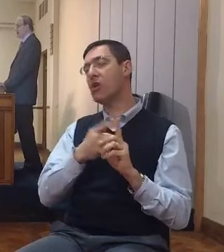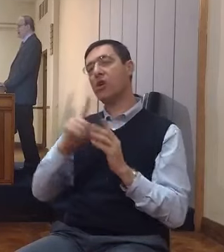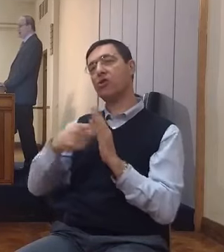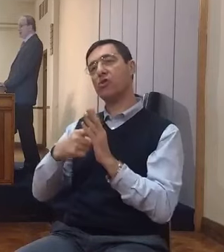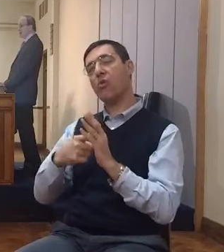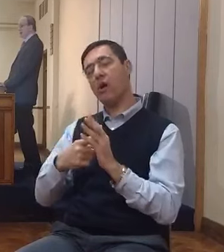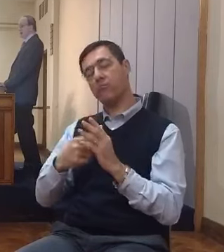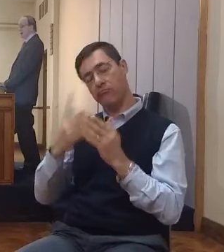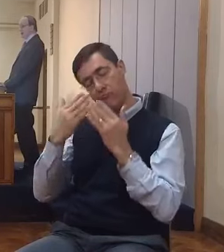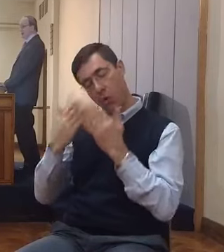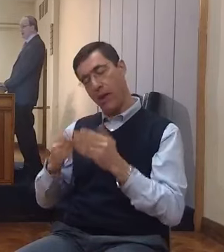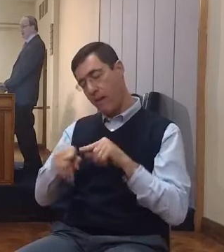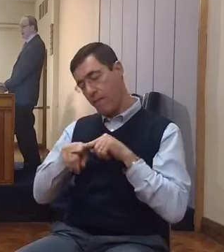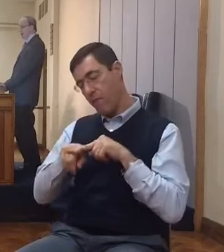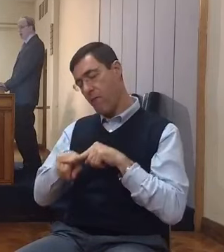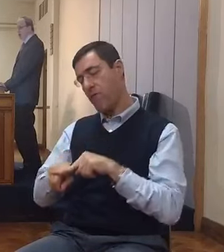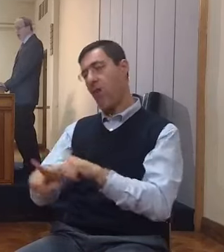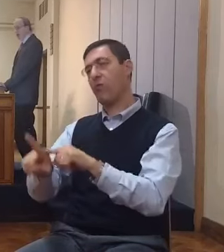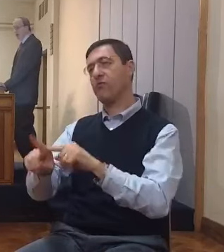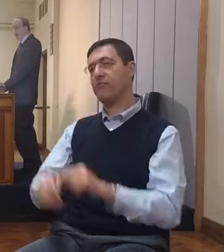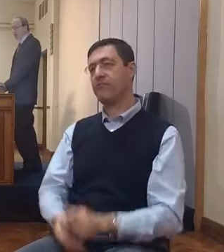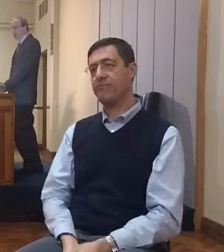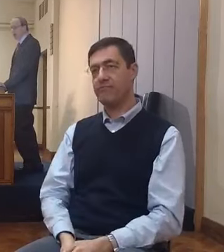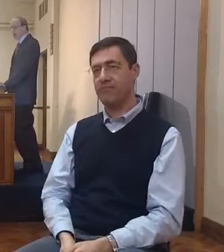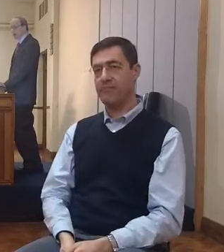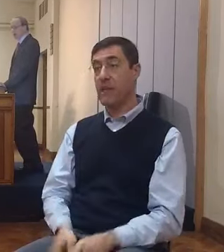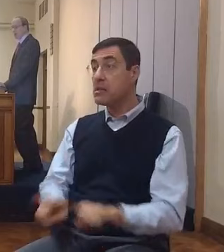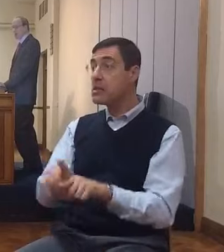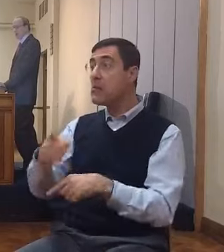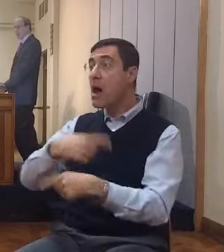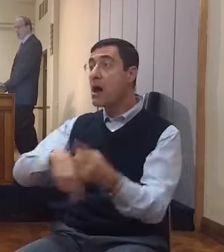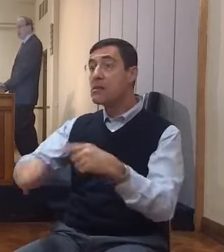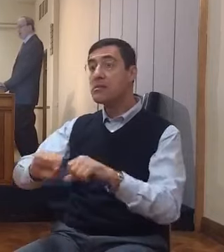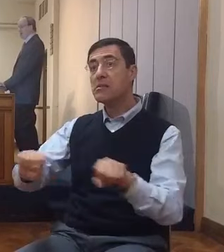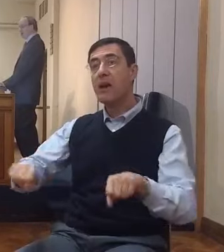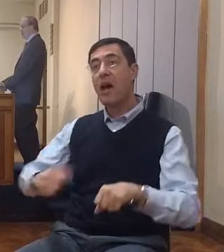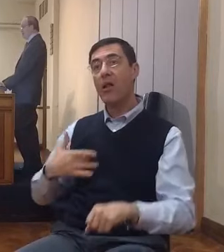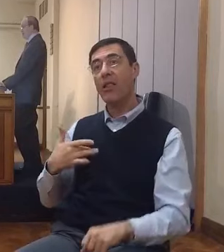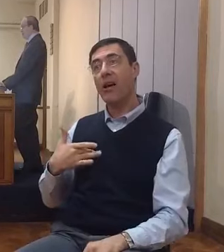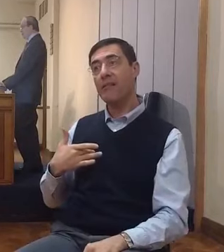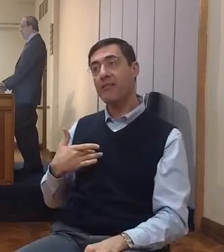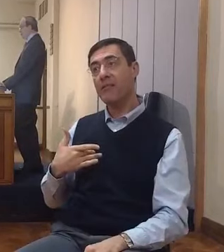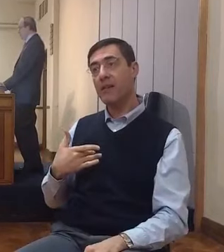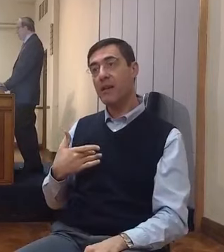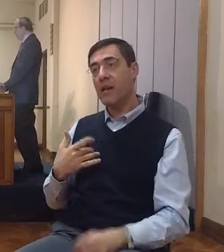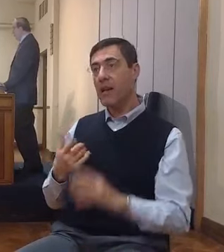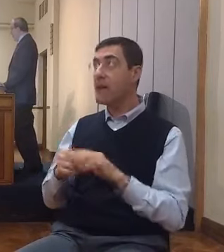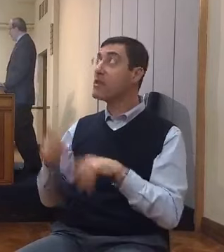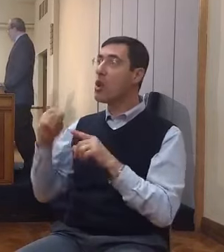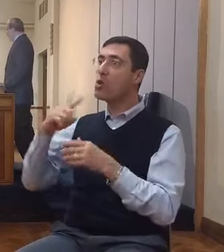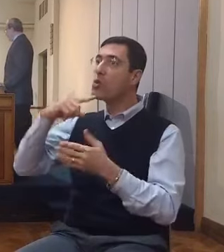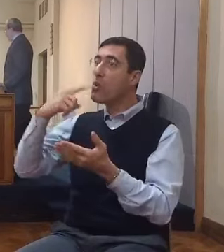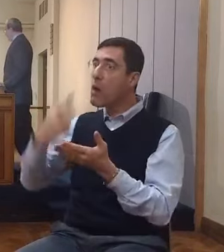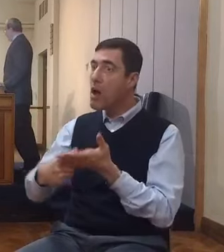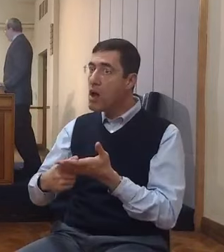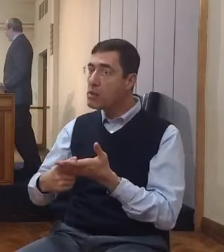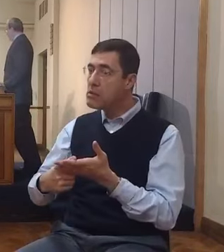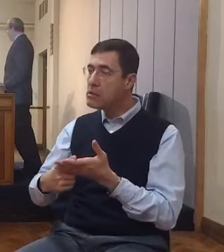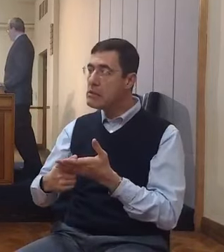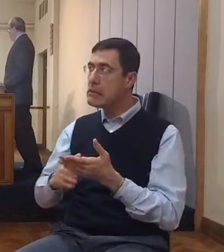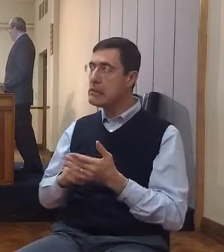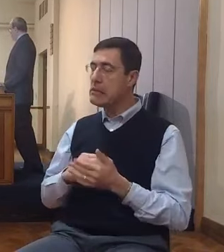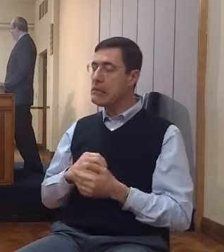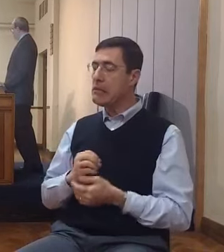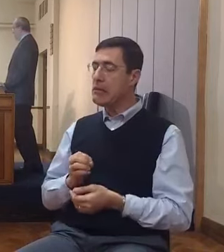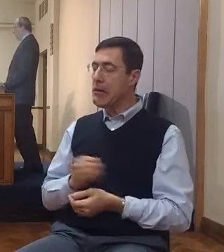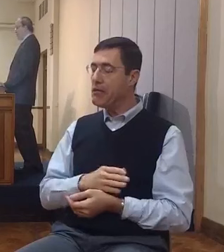Don't leave anything out. Write all the headings you can think of in